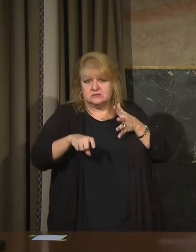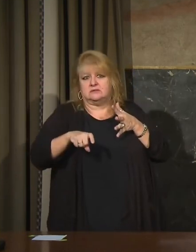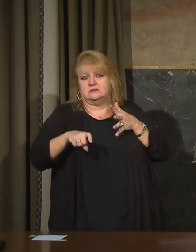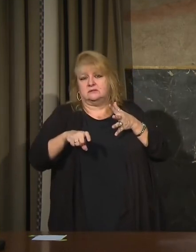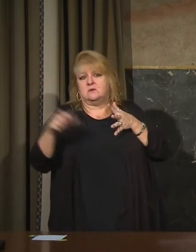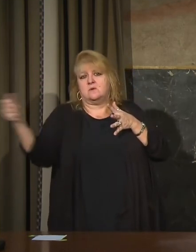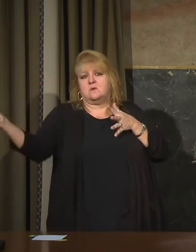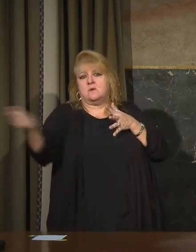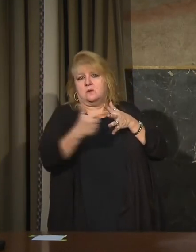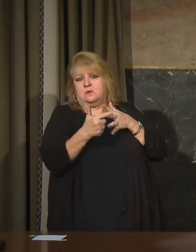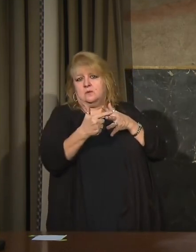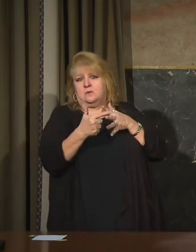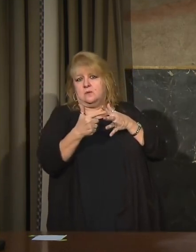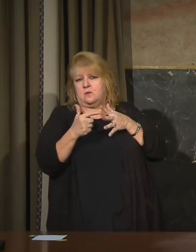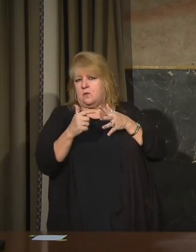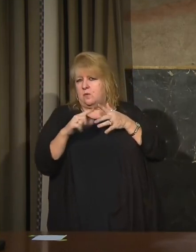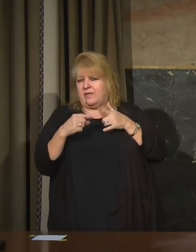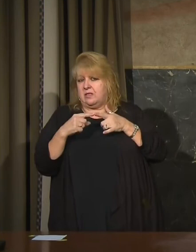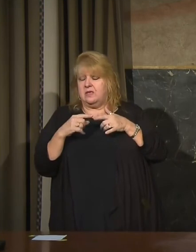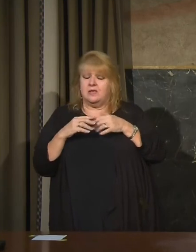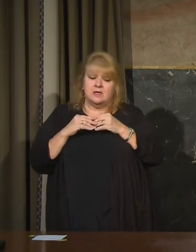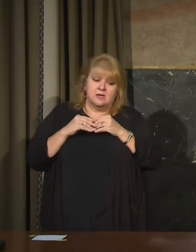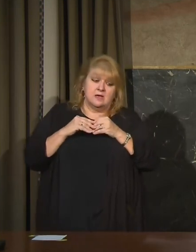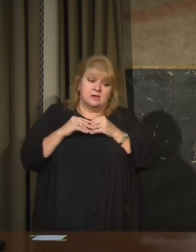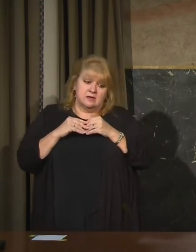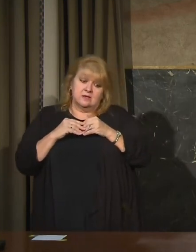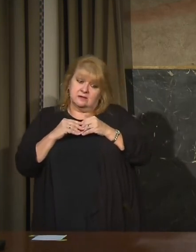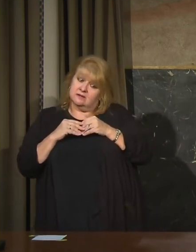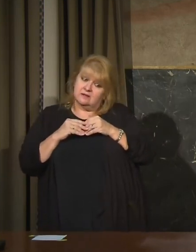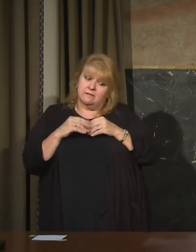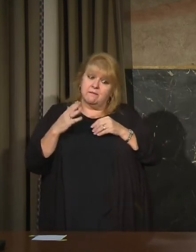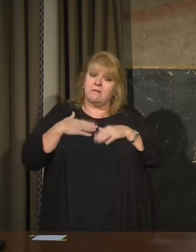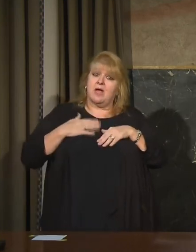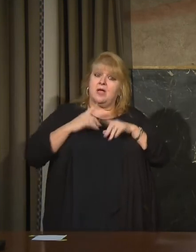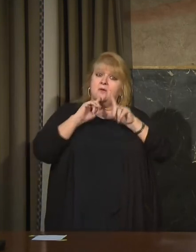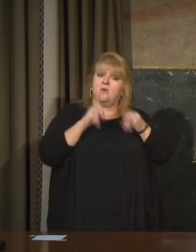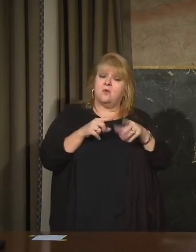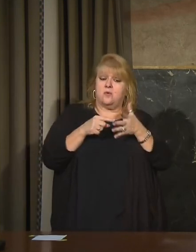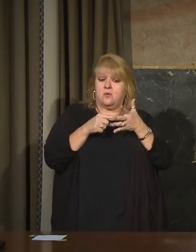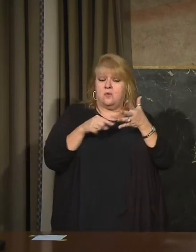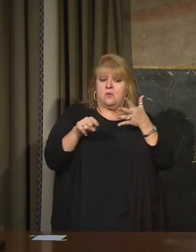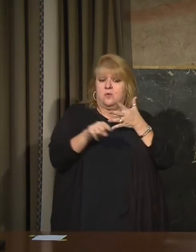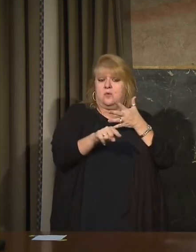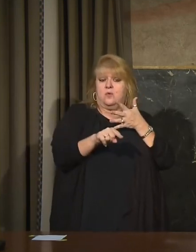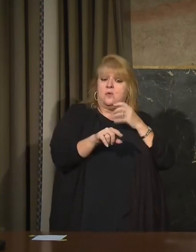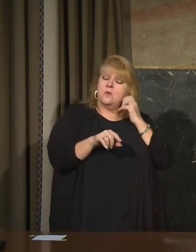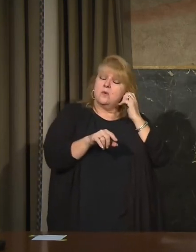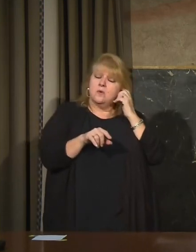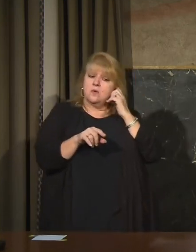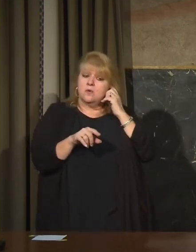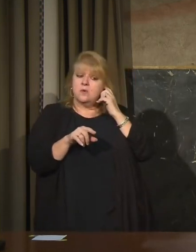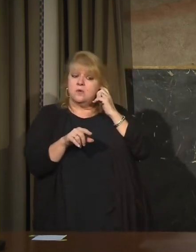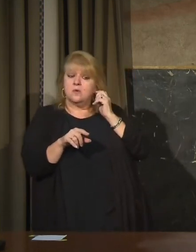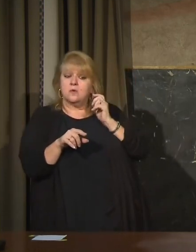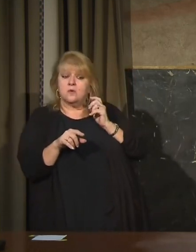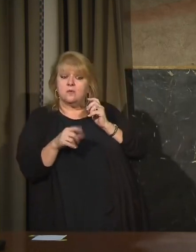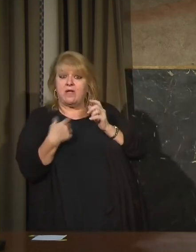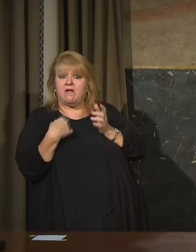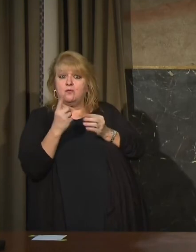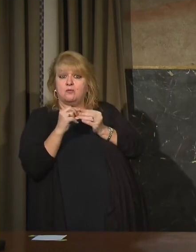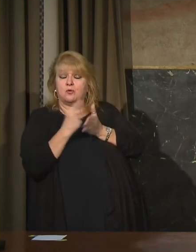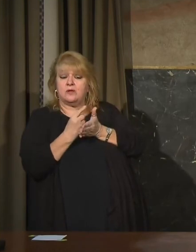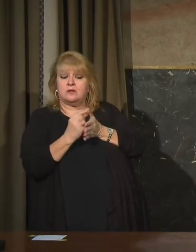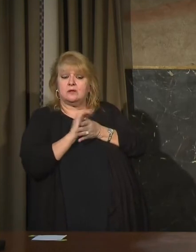application of something that I said starting back in March, and I've been saying it all the way through. We're